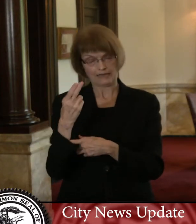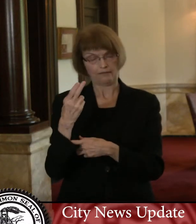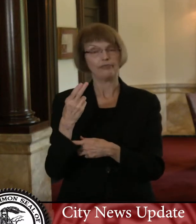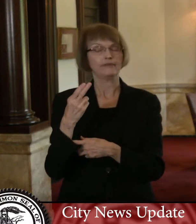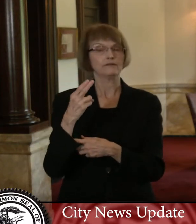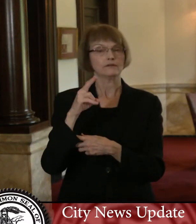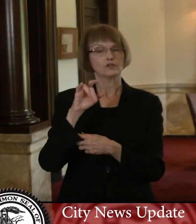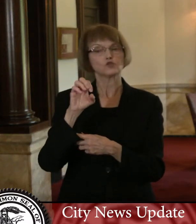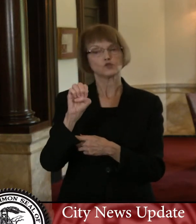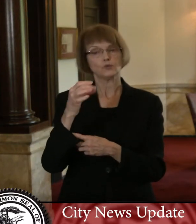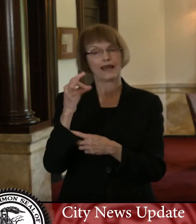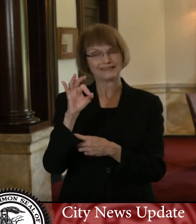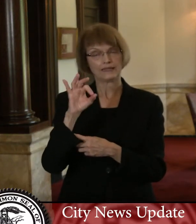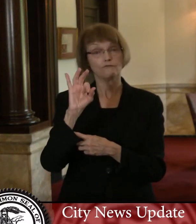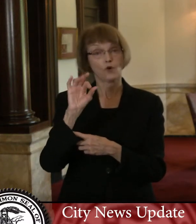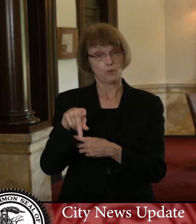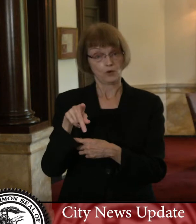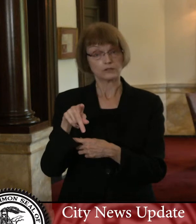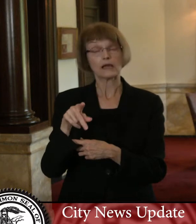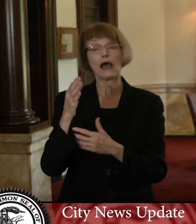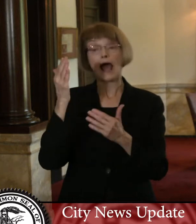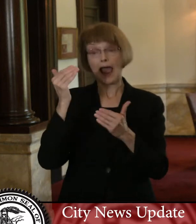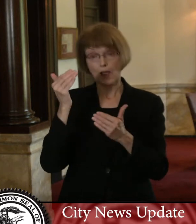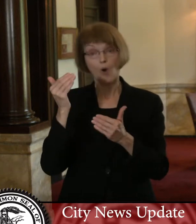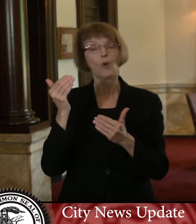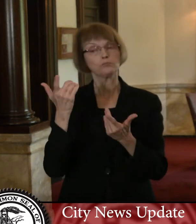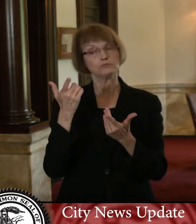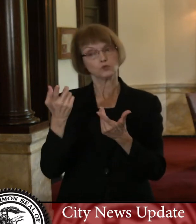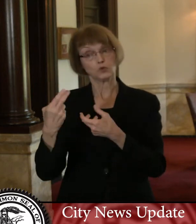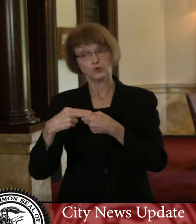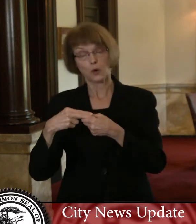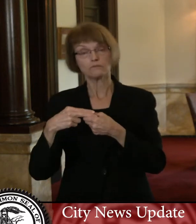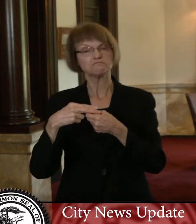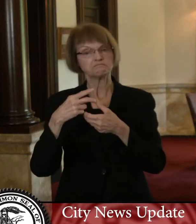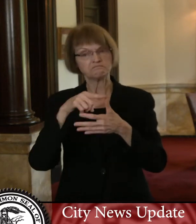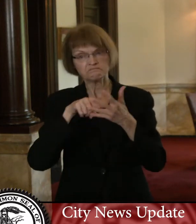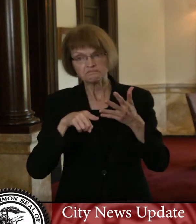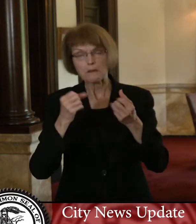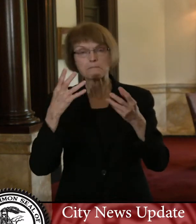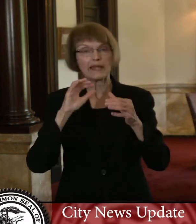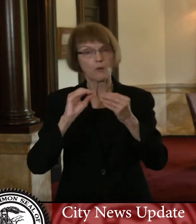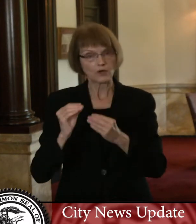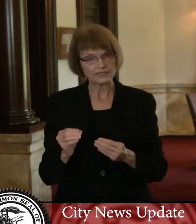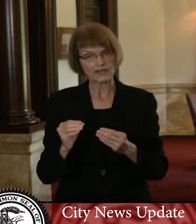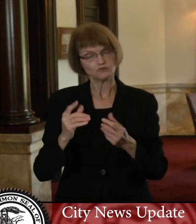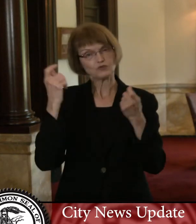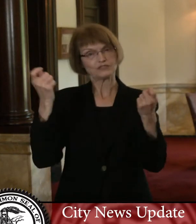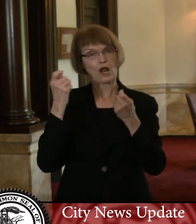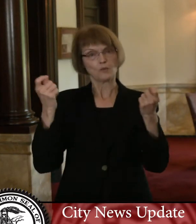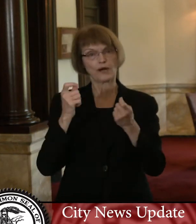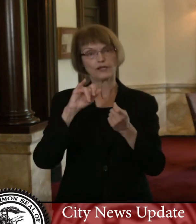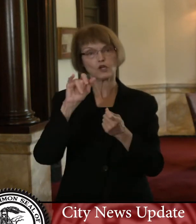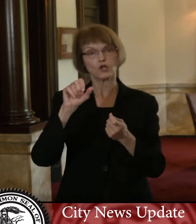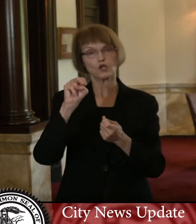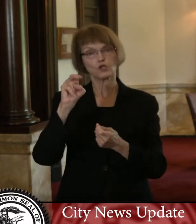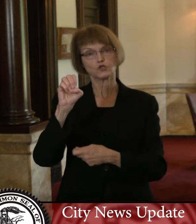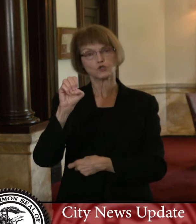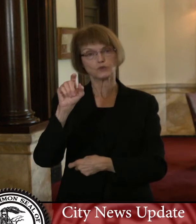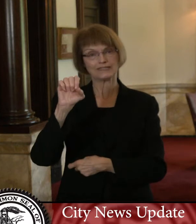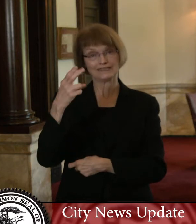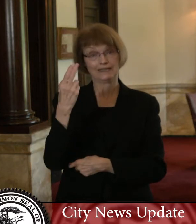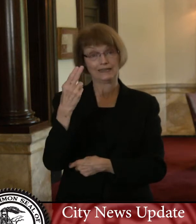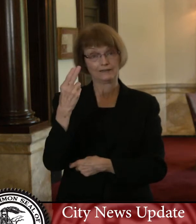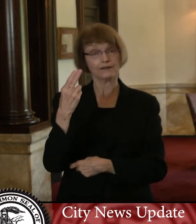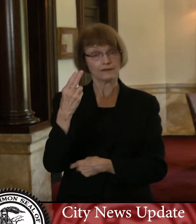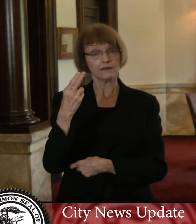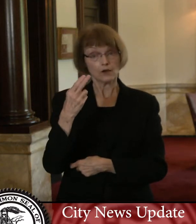hope you'll join them and the many other organizations for their Juneteenth celebrations. And don't forget, this year is the first year we